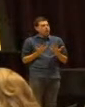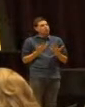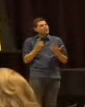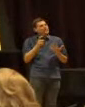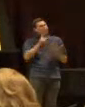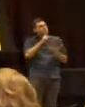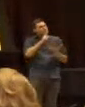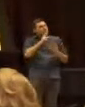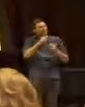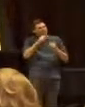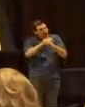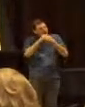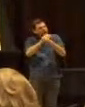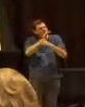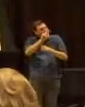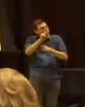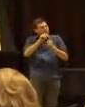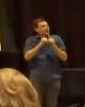that?